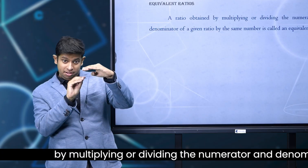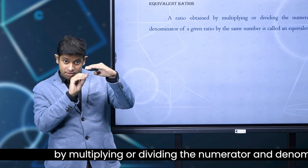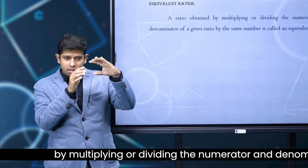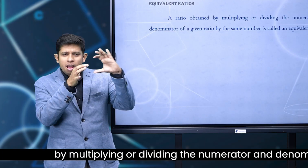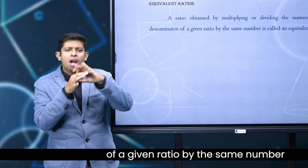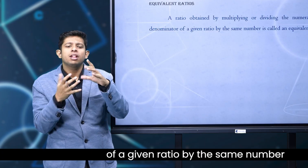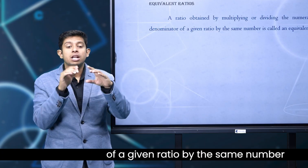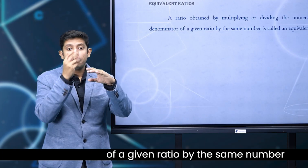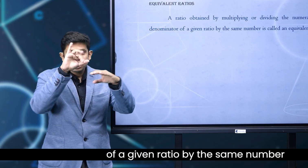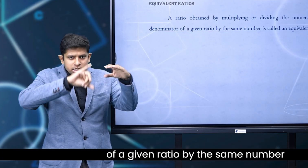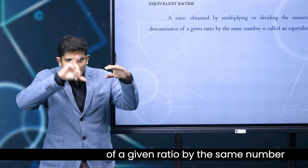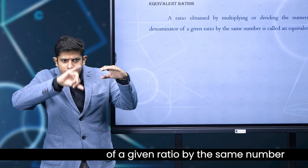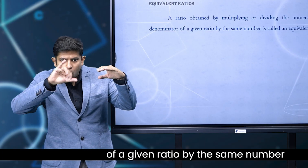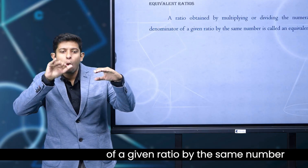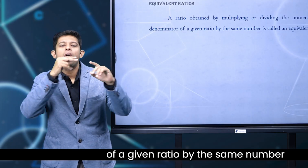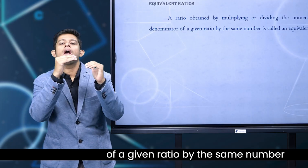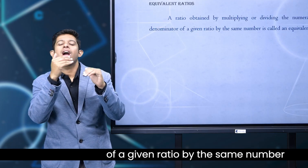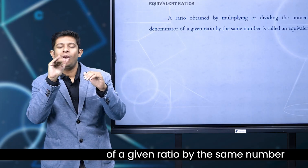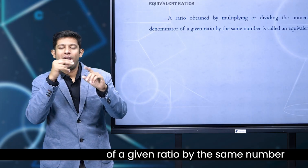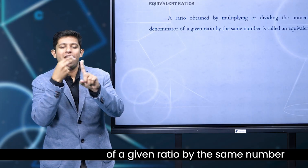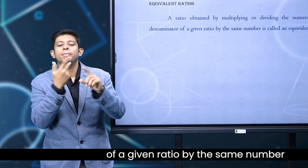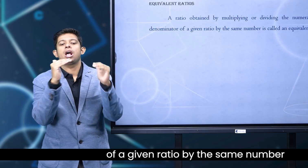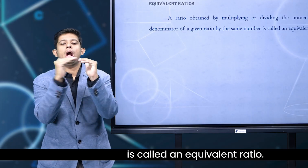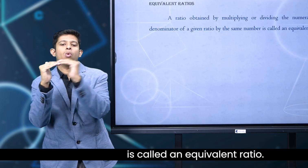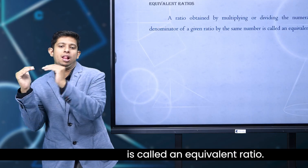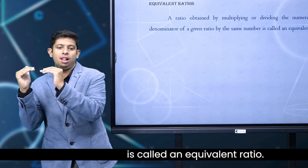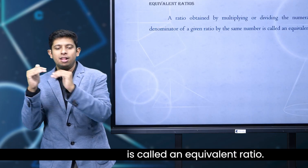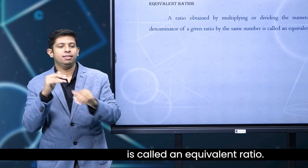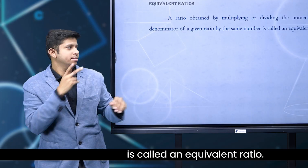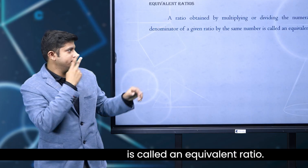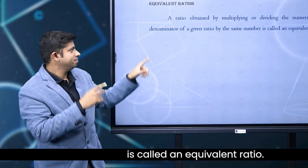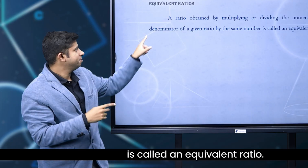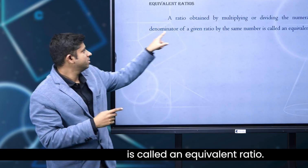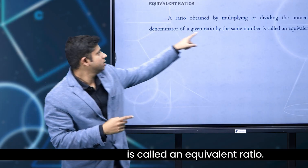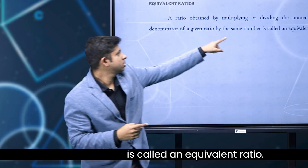denominator of a given ratio by the same number is called an equivalent ratio.